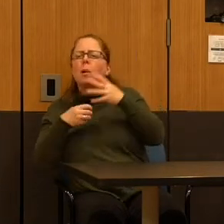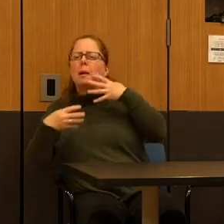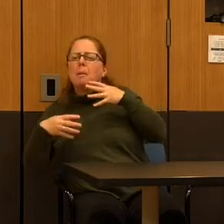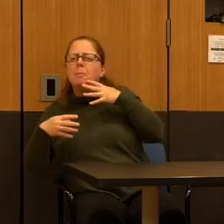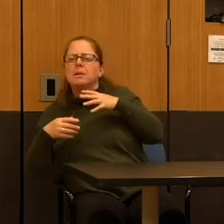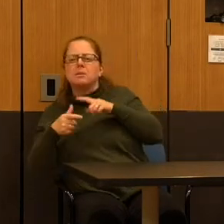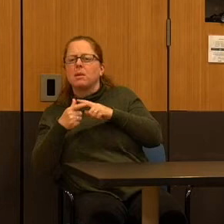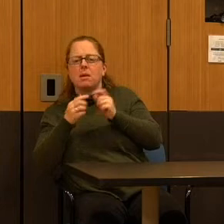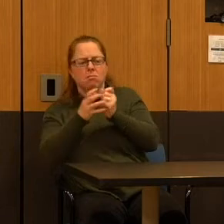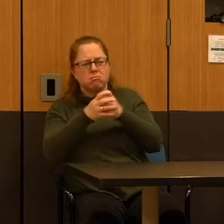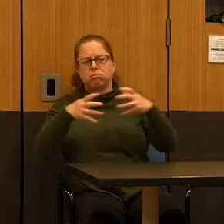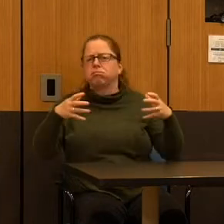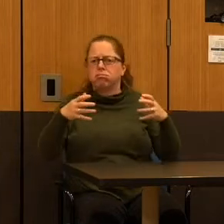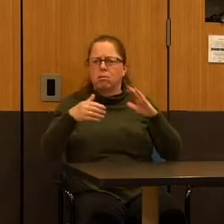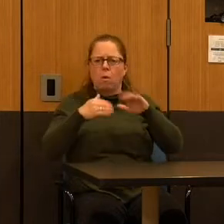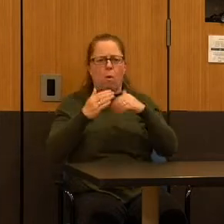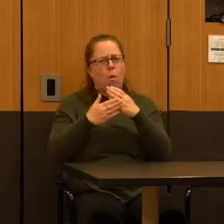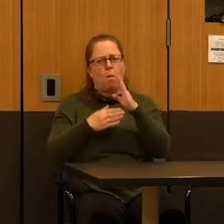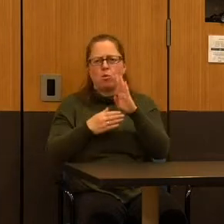the city.